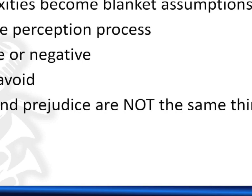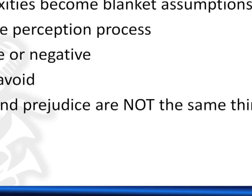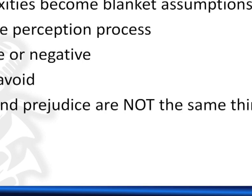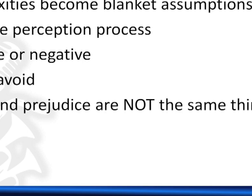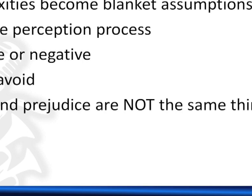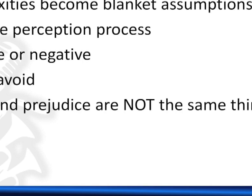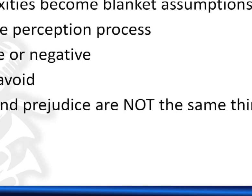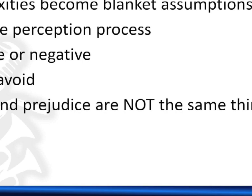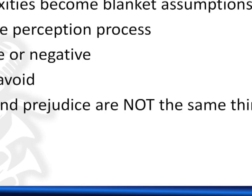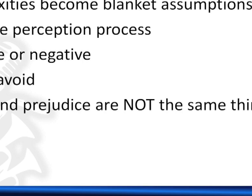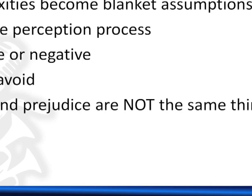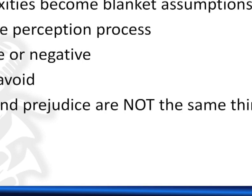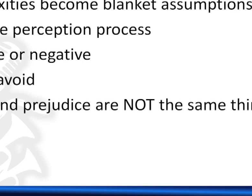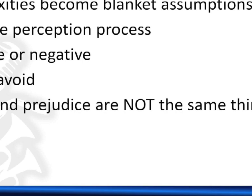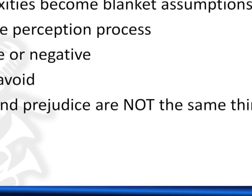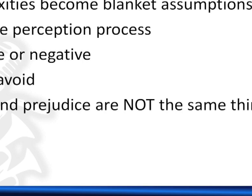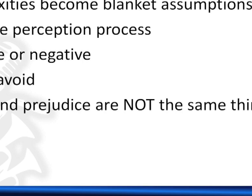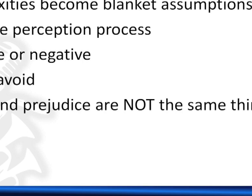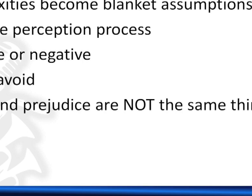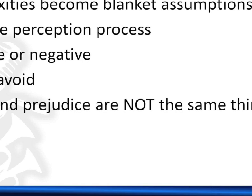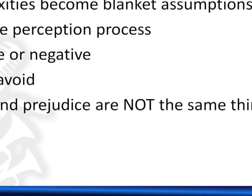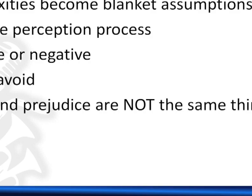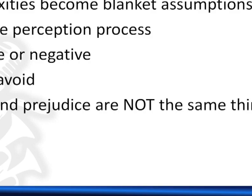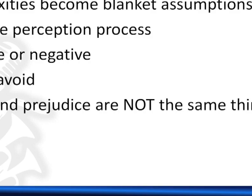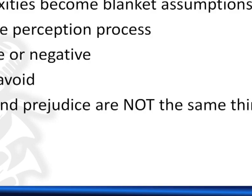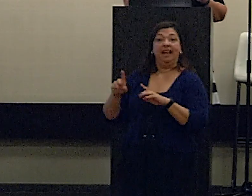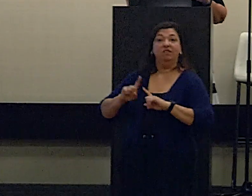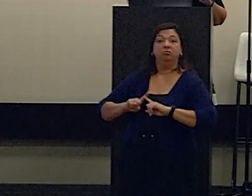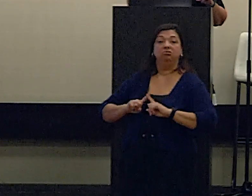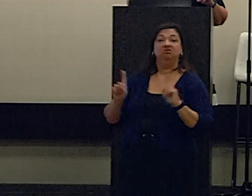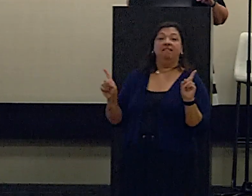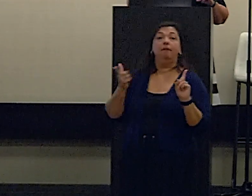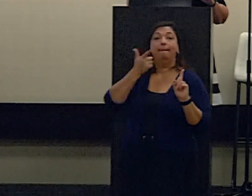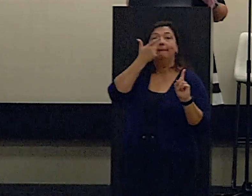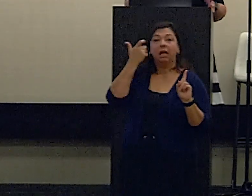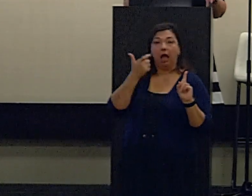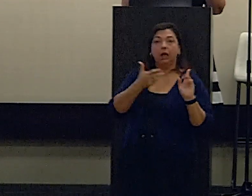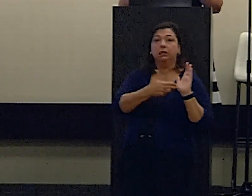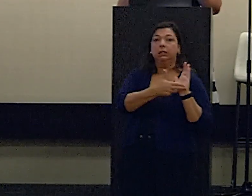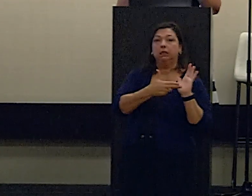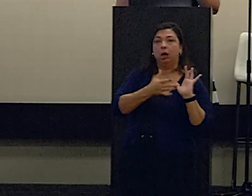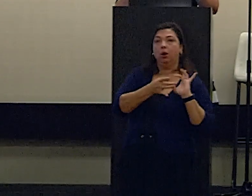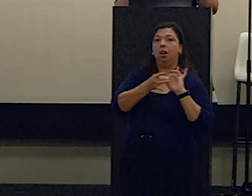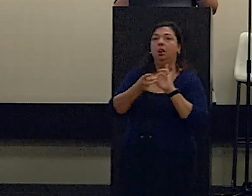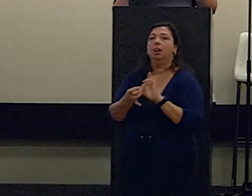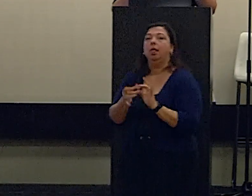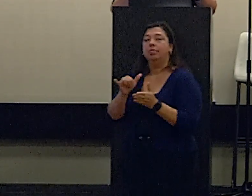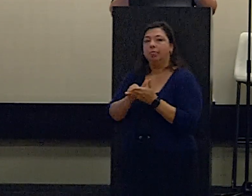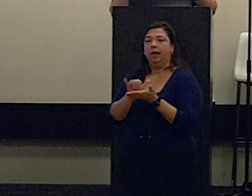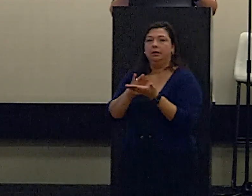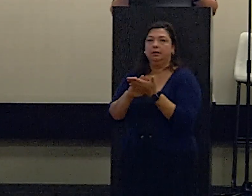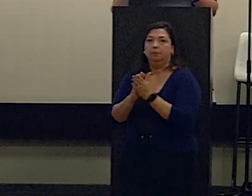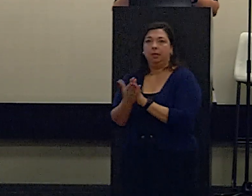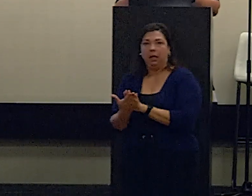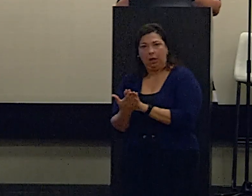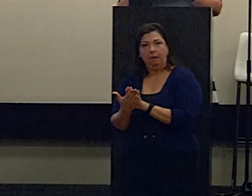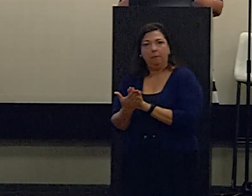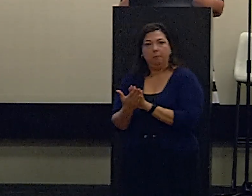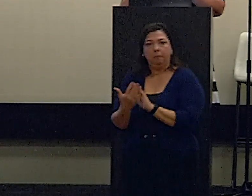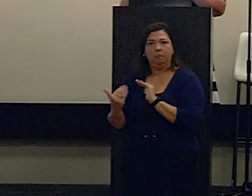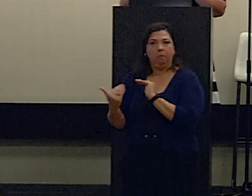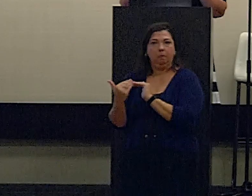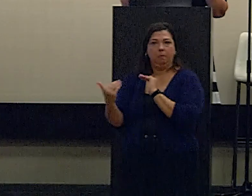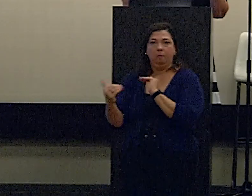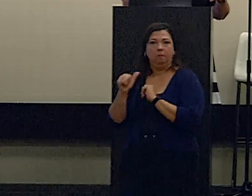comes in when you start actively treating someone different because of those stereotypes. That's where we're getting into that prejudice lens.